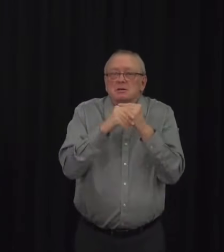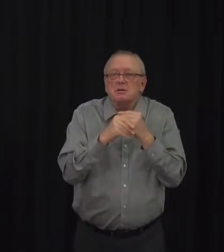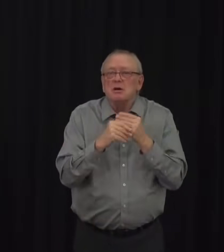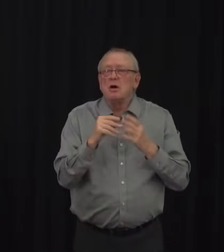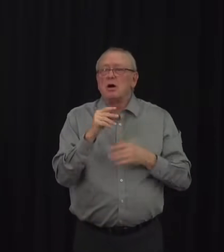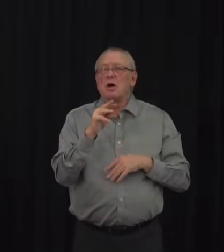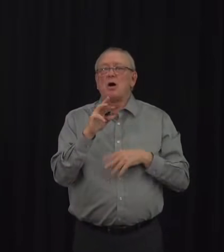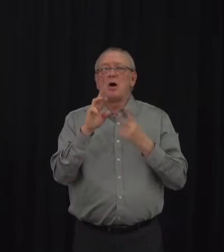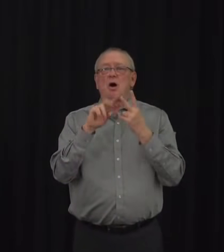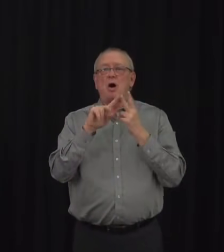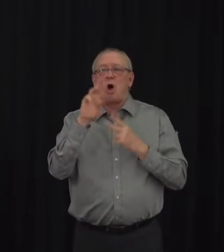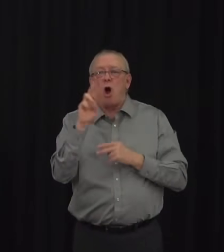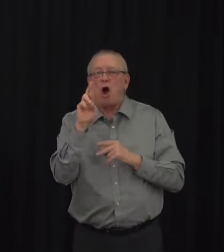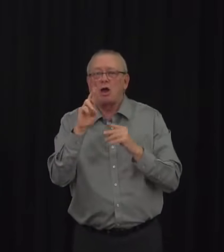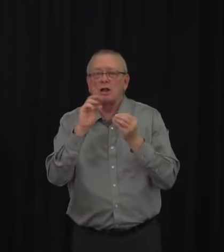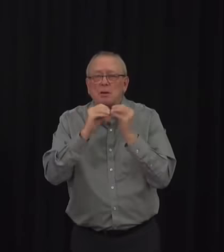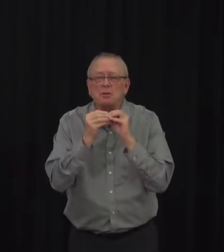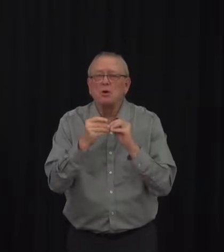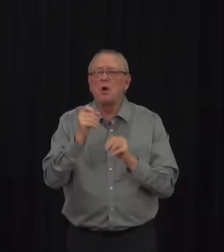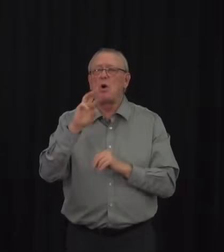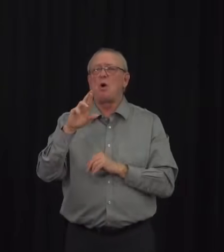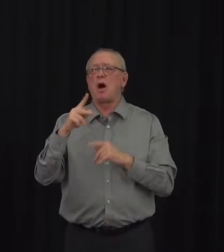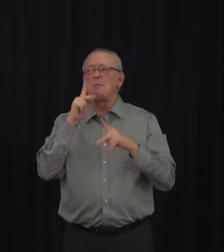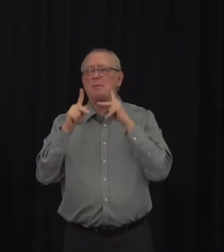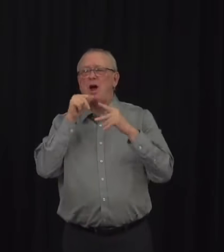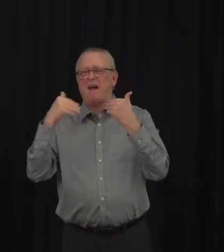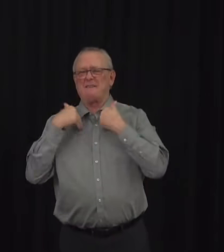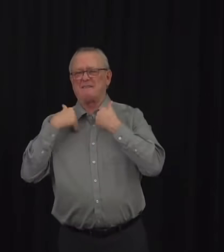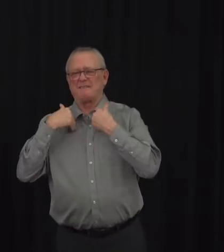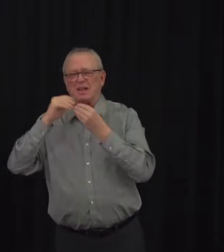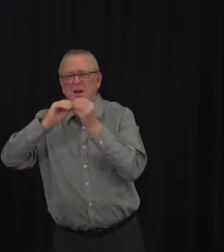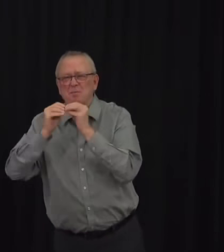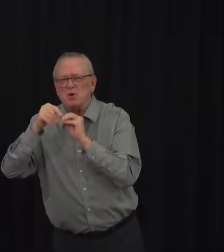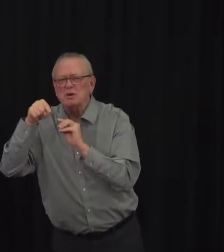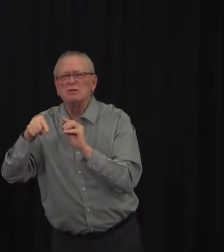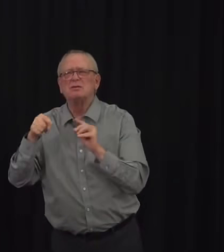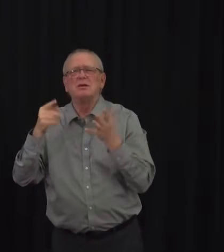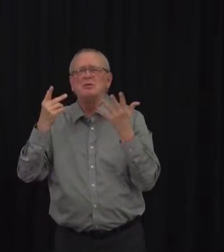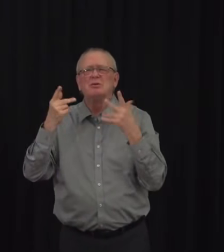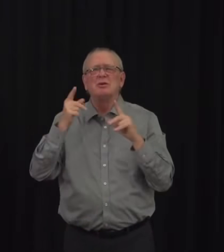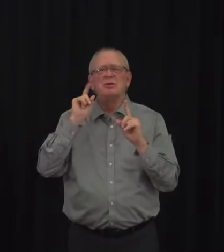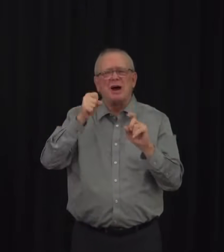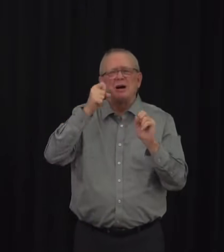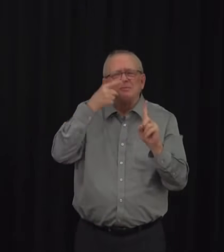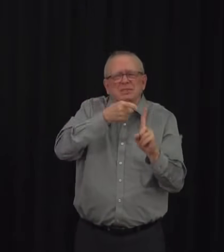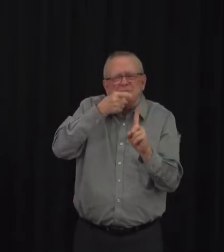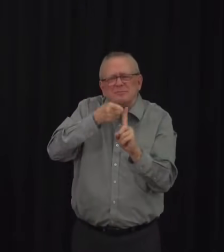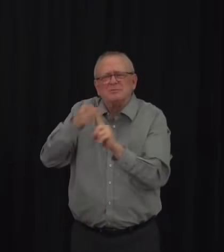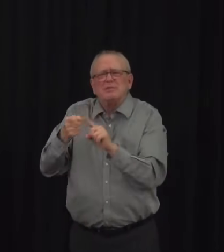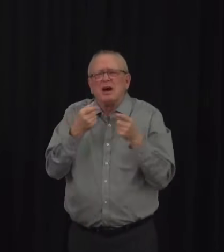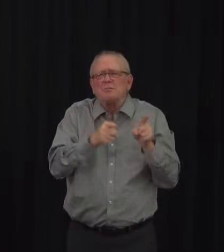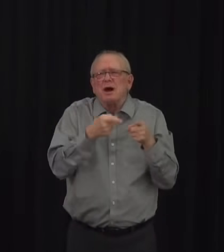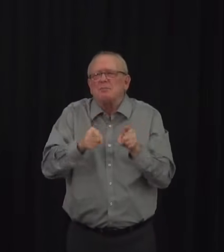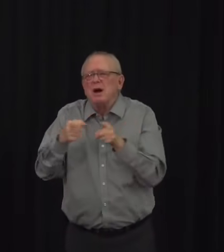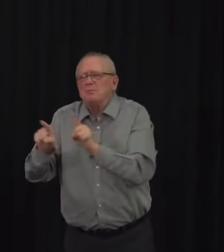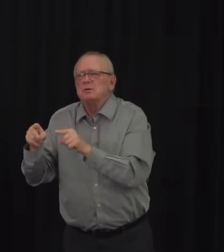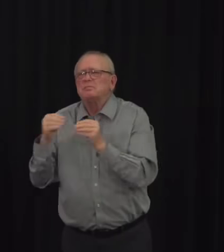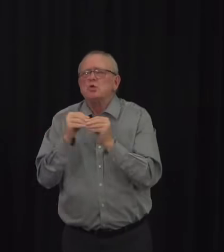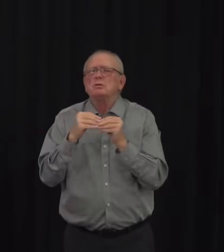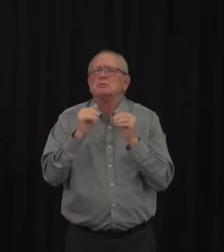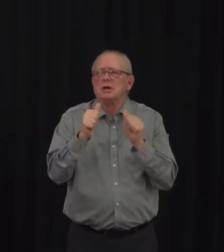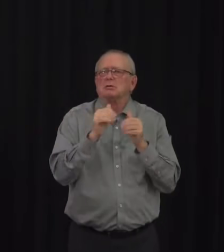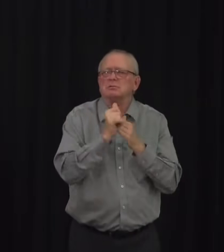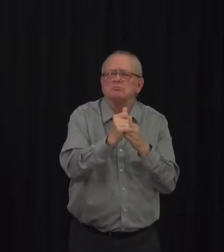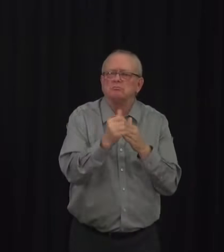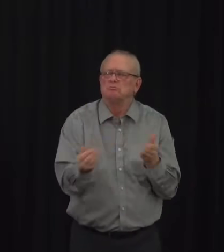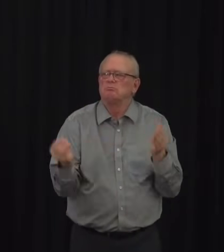numbers, acute care capacities, what specific triggers are being used to determine when or if more restrictions will be brought in? I guess